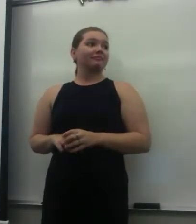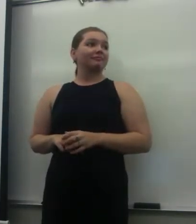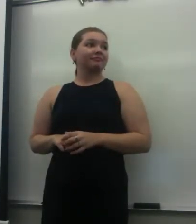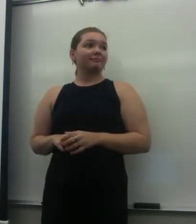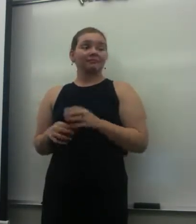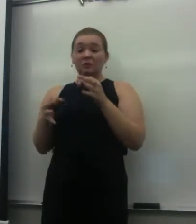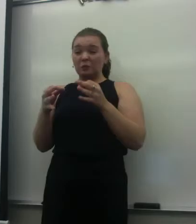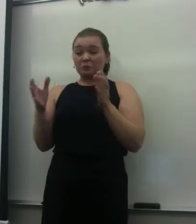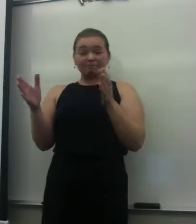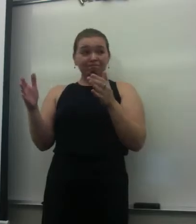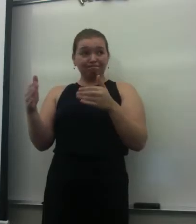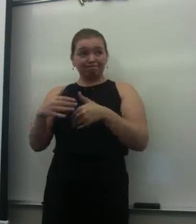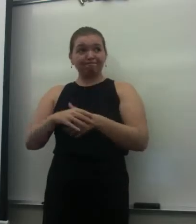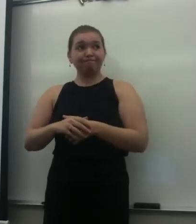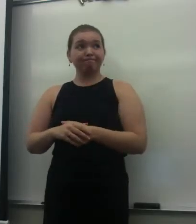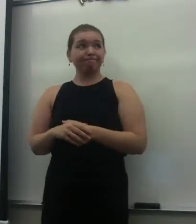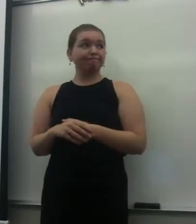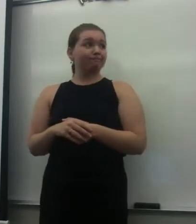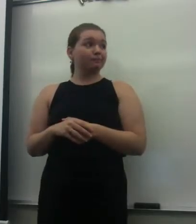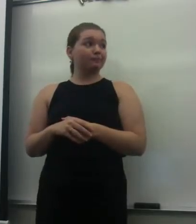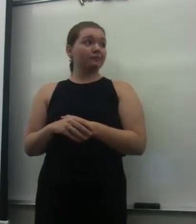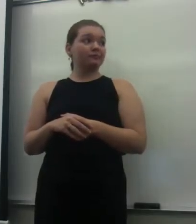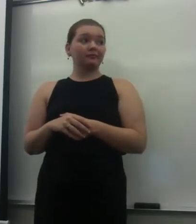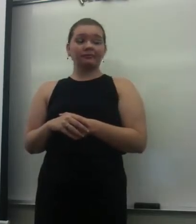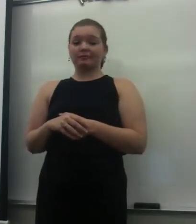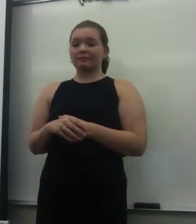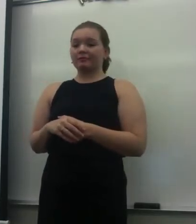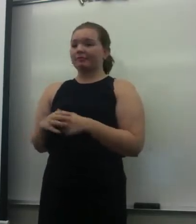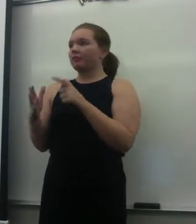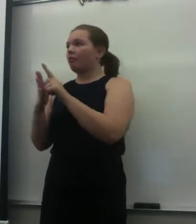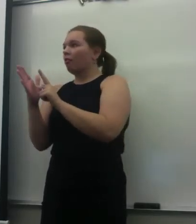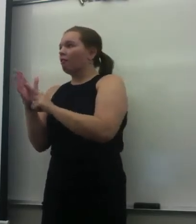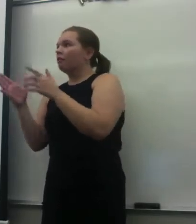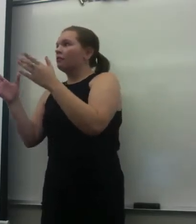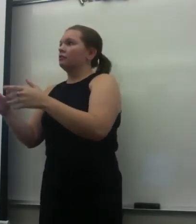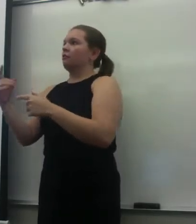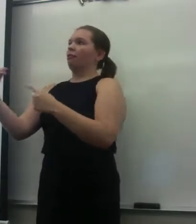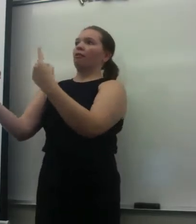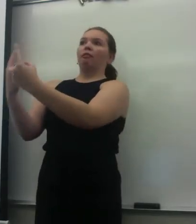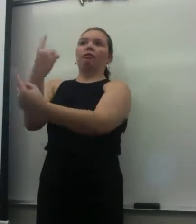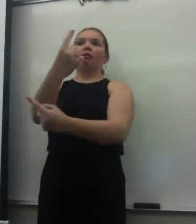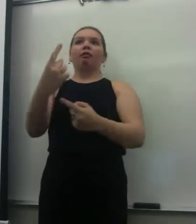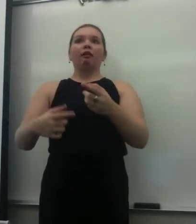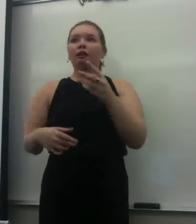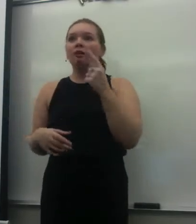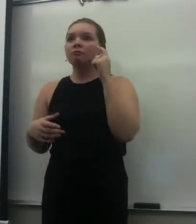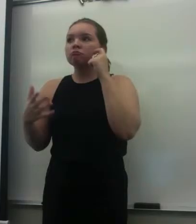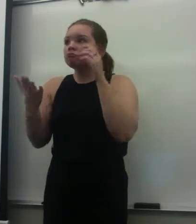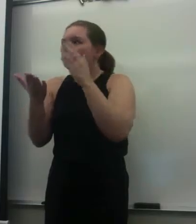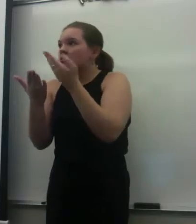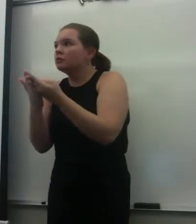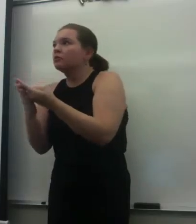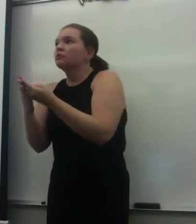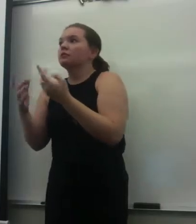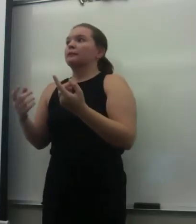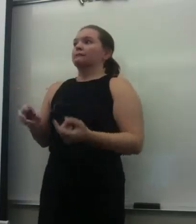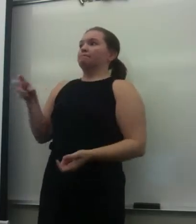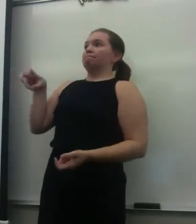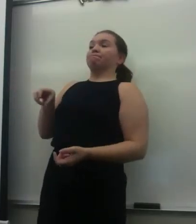courtroom, you will have several different lawyers standing up, or witnesses coming onto the stand, or questions